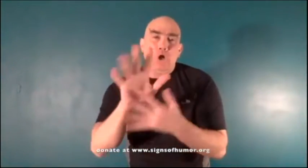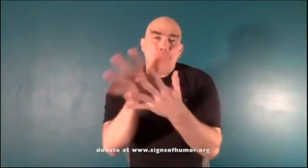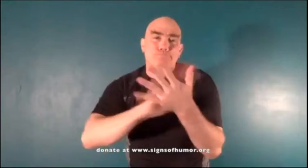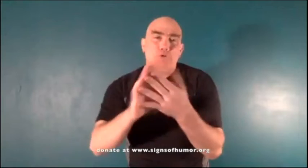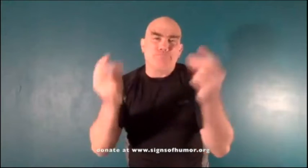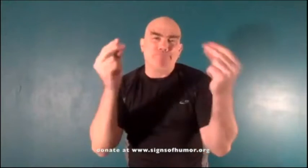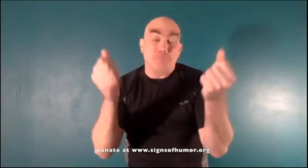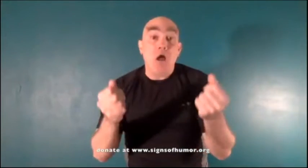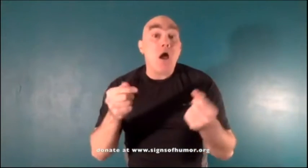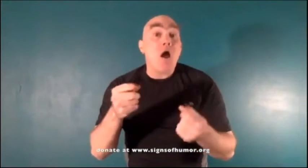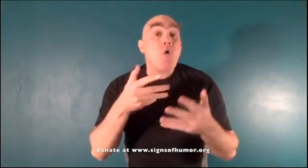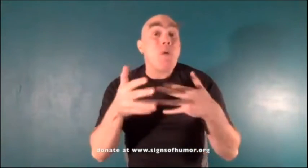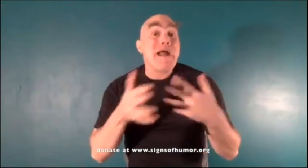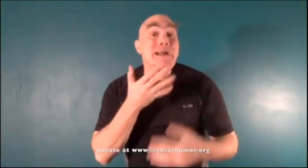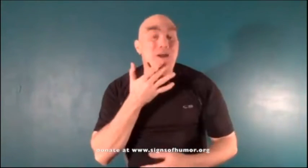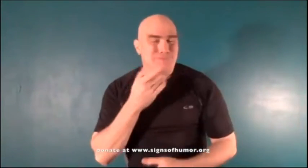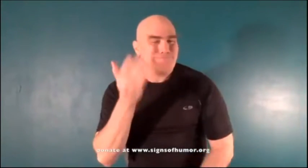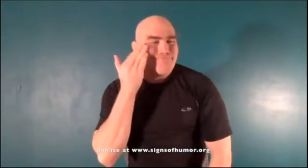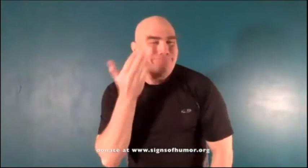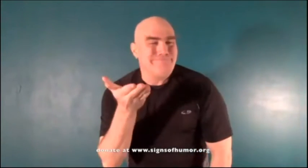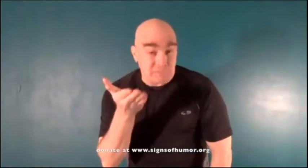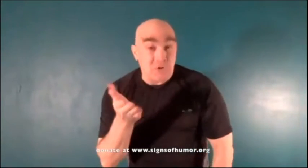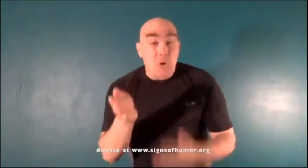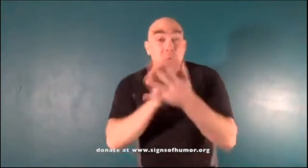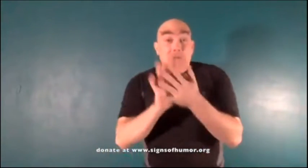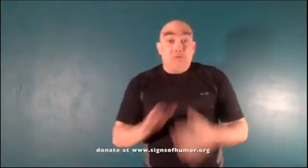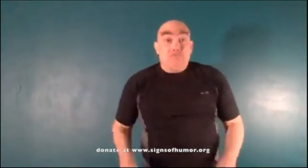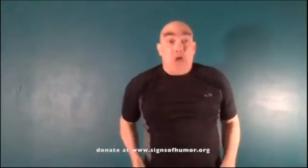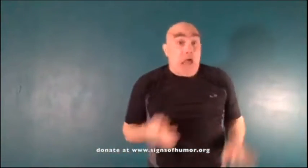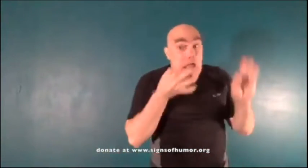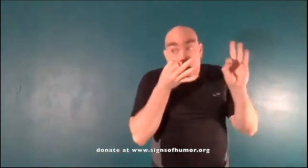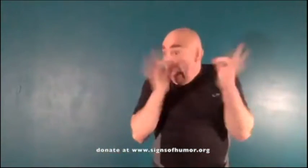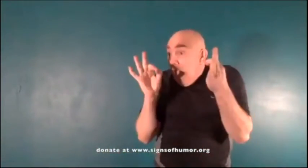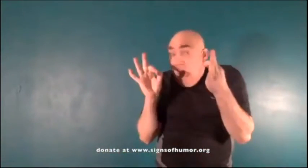comes into being.